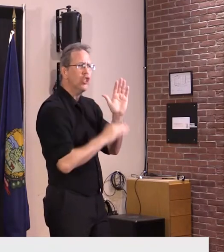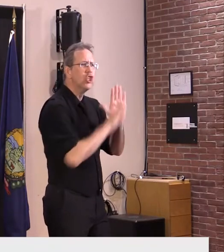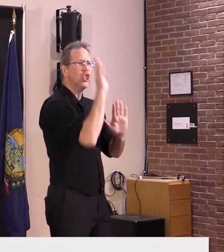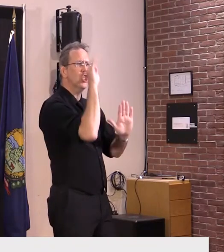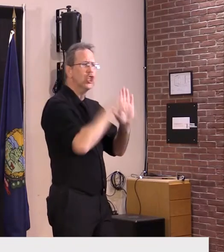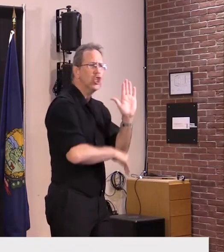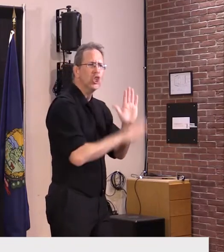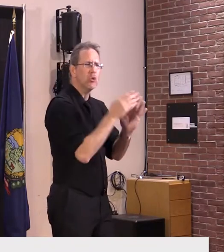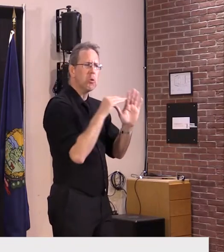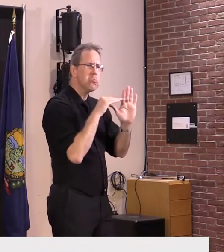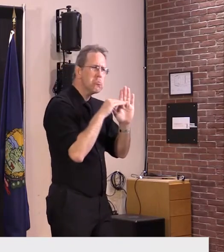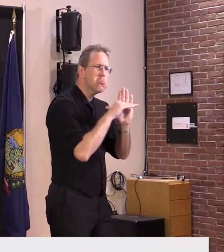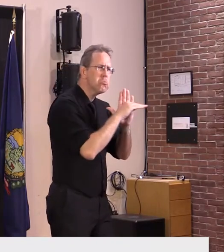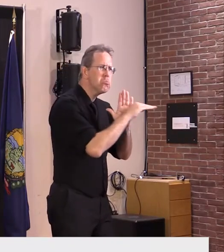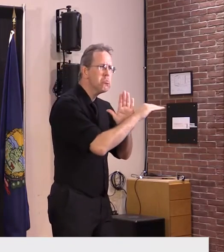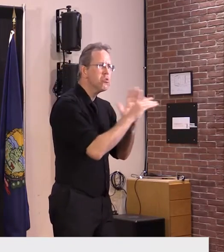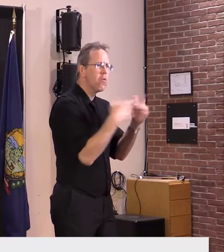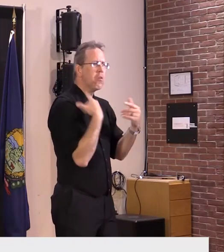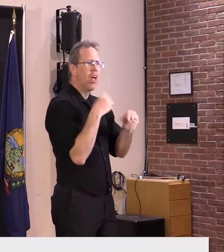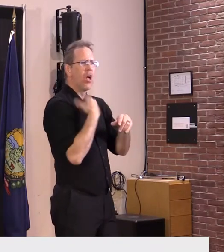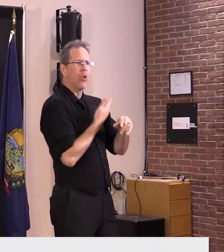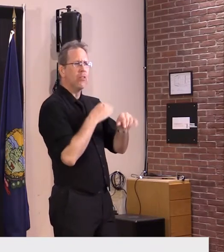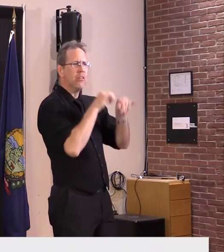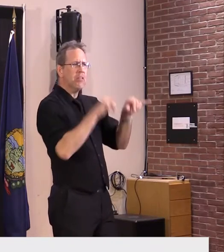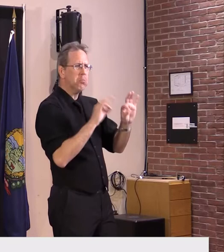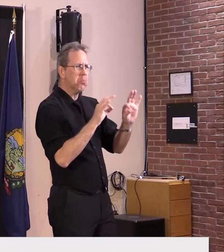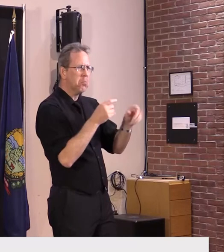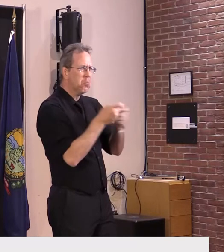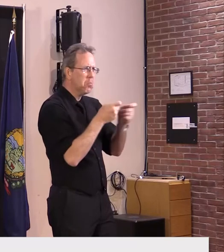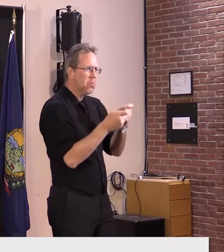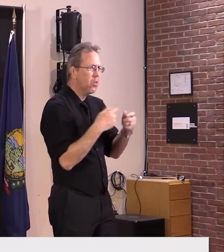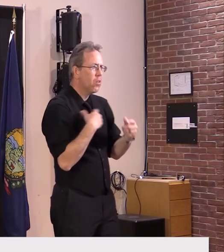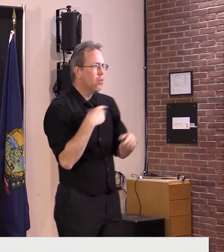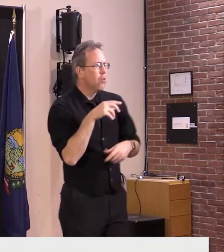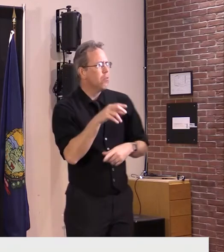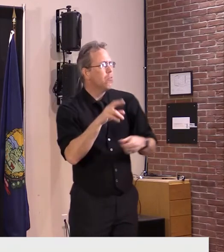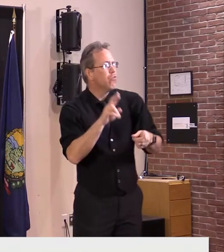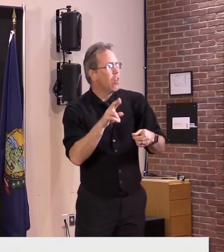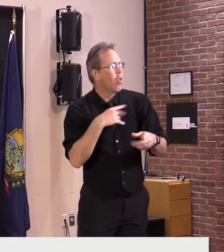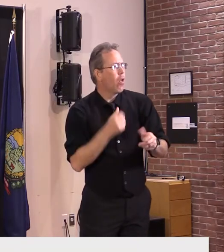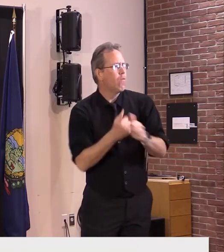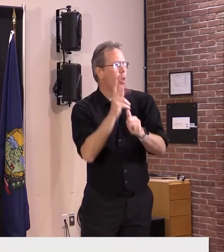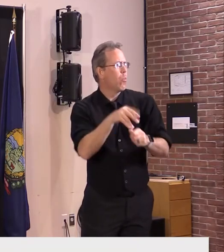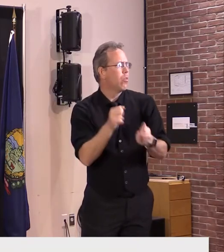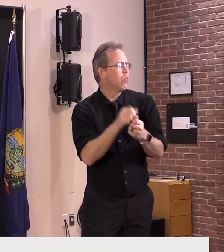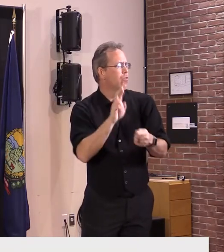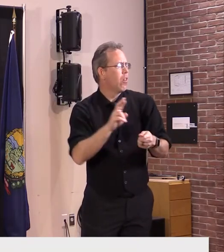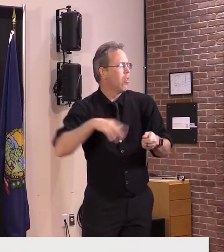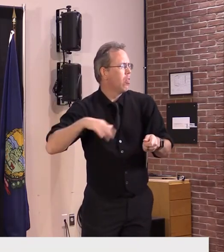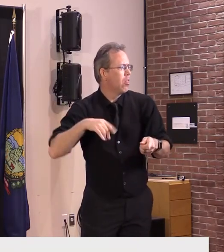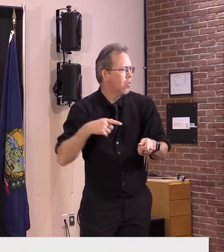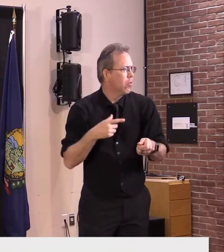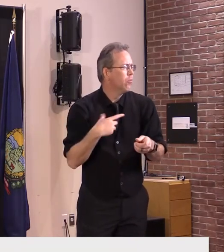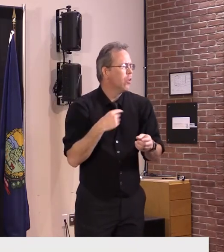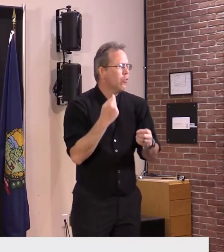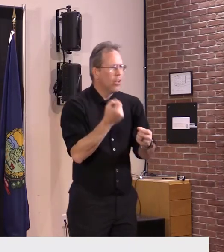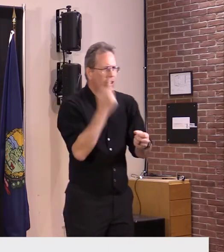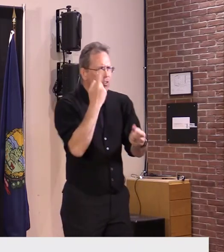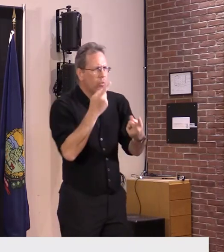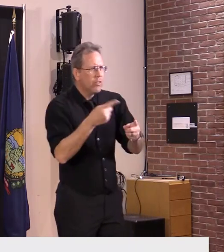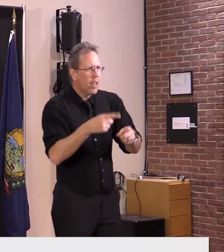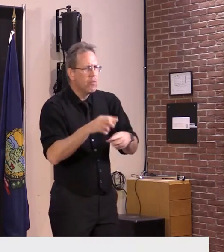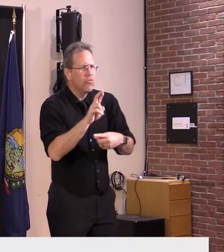the system. I haven't talked to Rutland as of late to understand exactly why they've done what they've done.